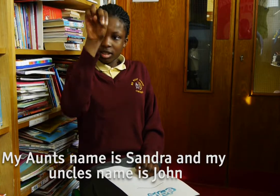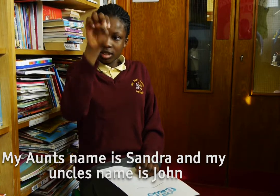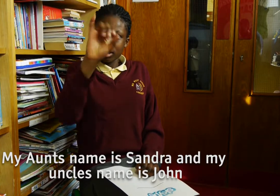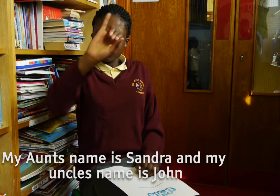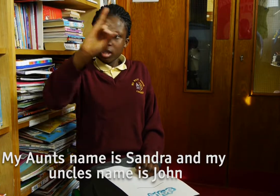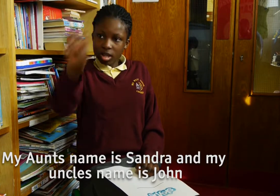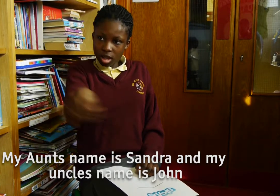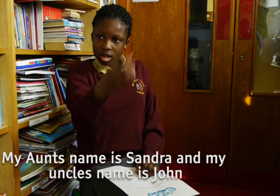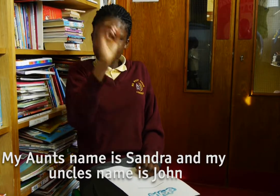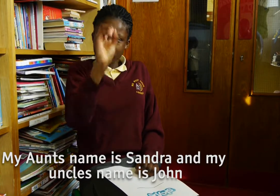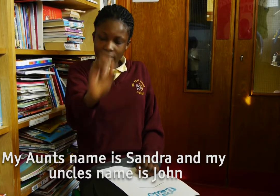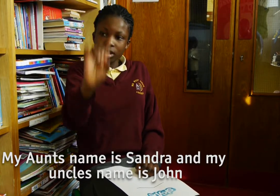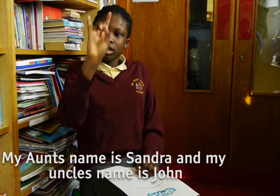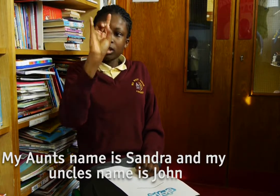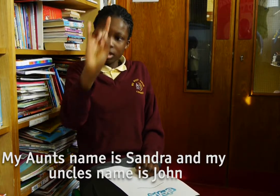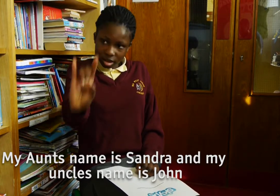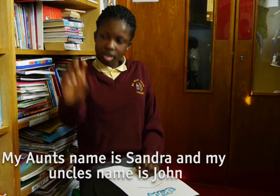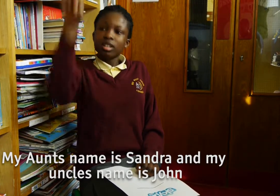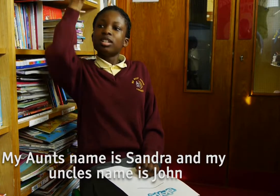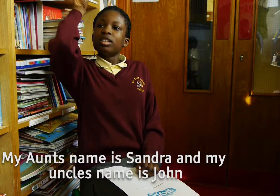And my uncle's name is John.